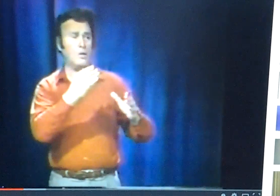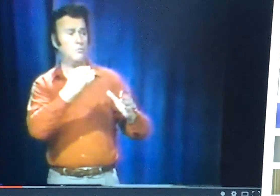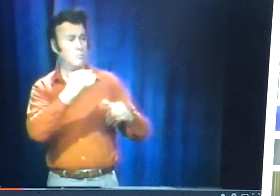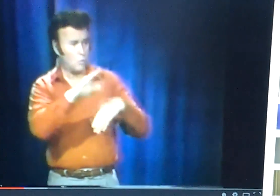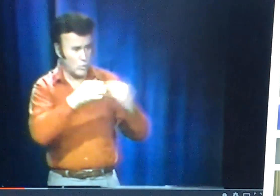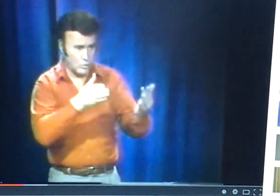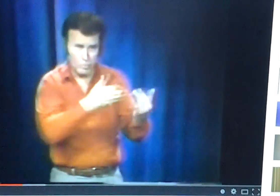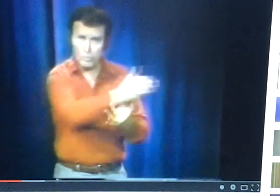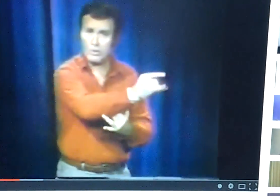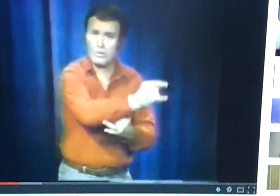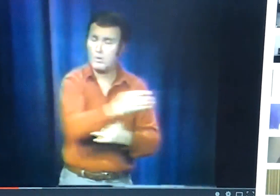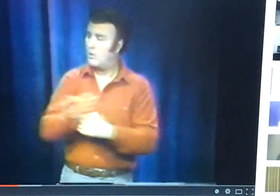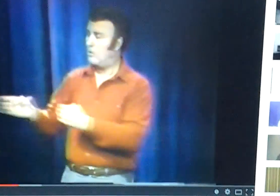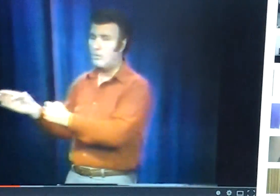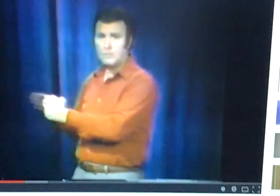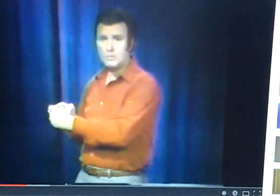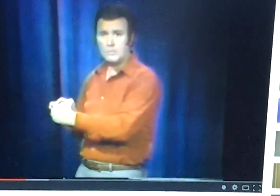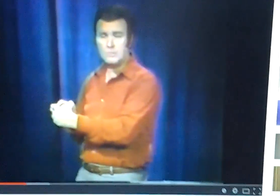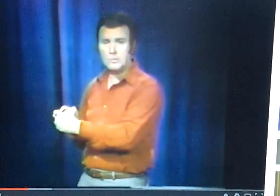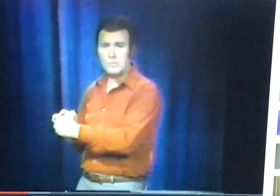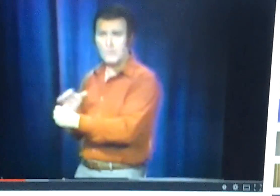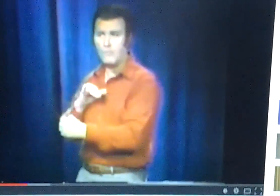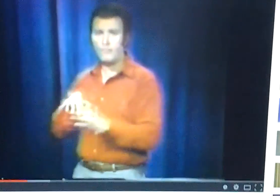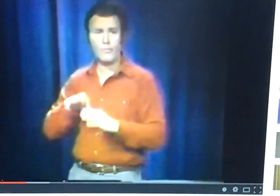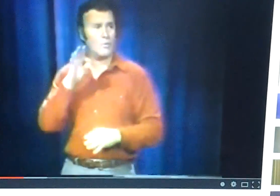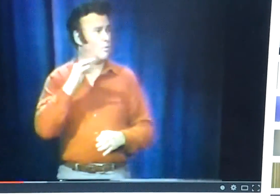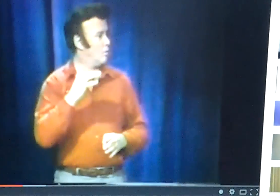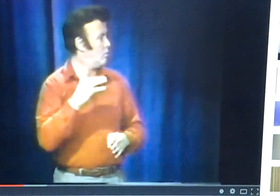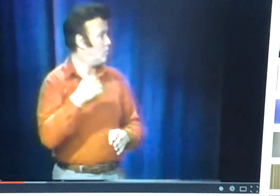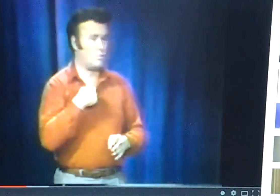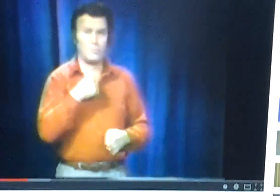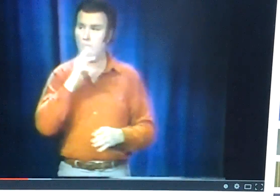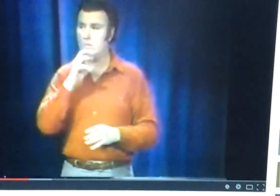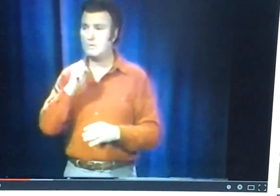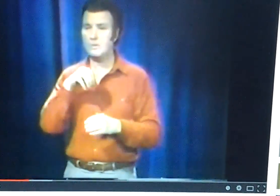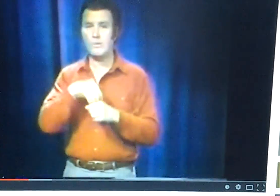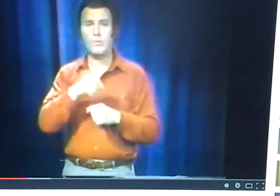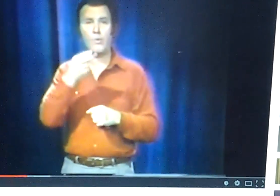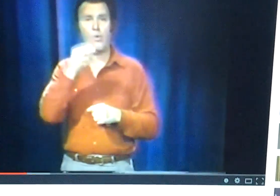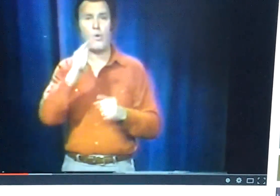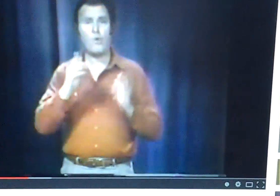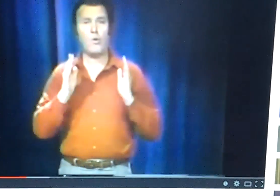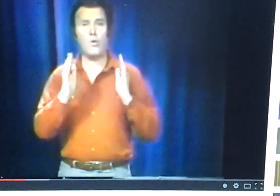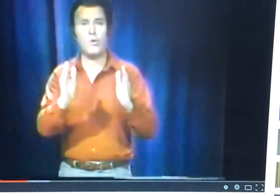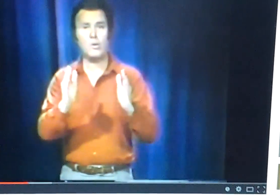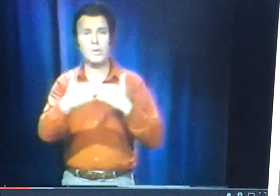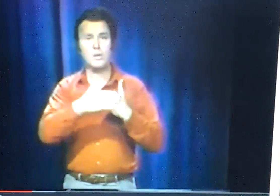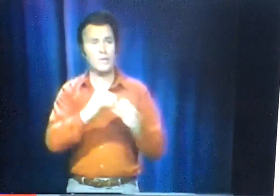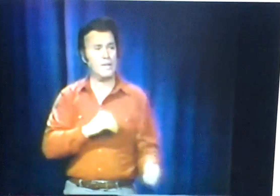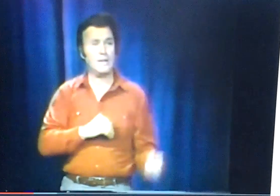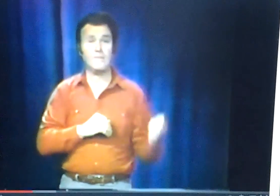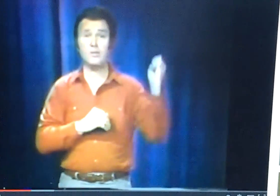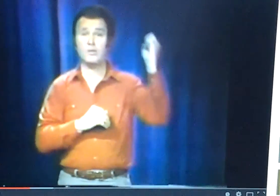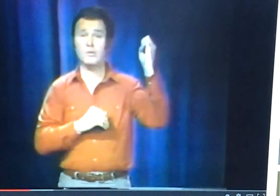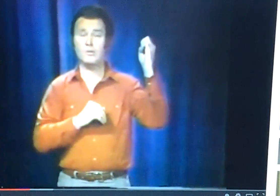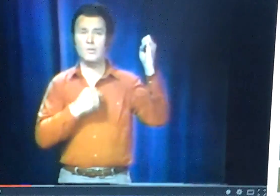open the door, and exit through the door, and the doors were going to close behind me. There was a hallway